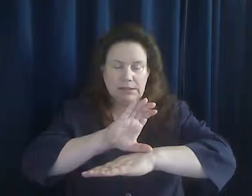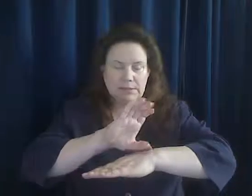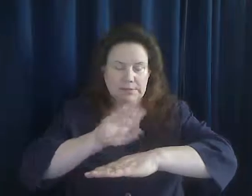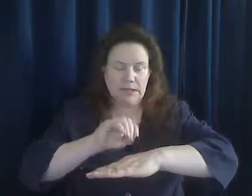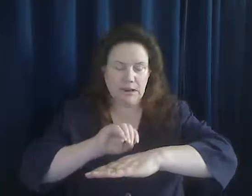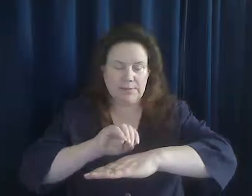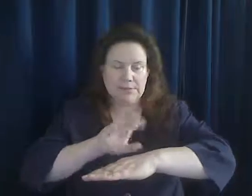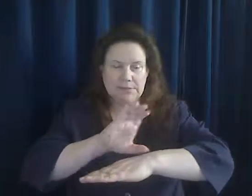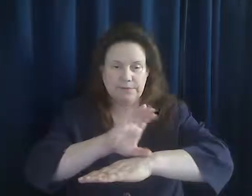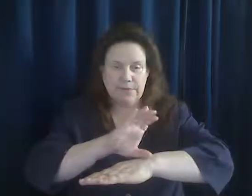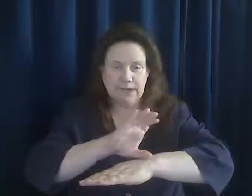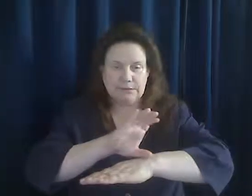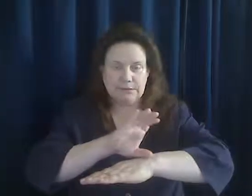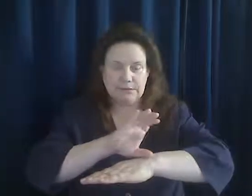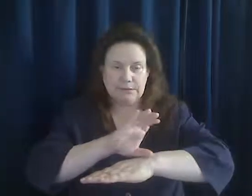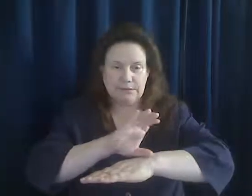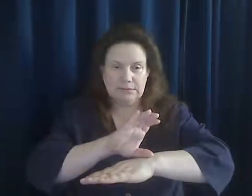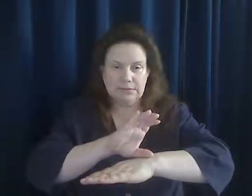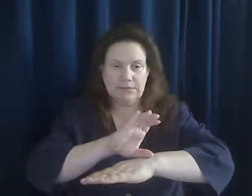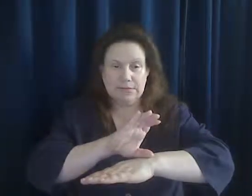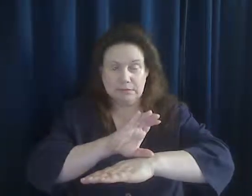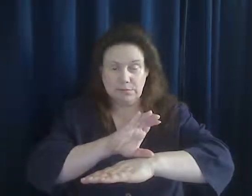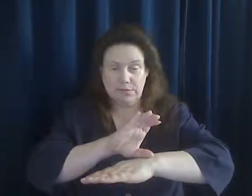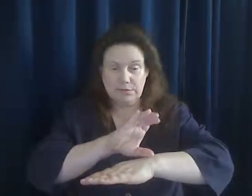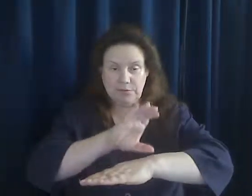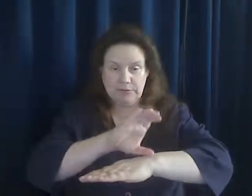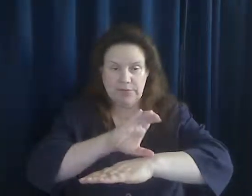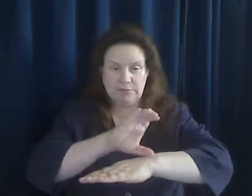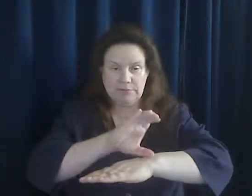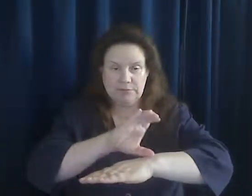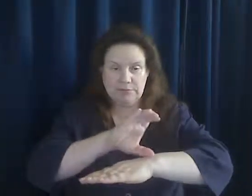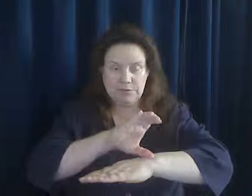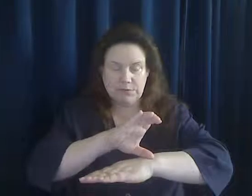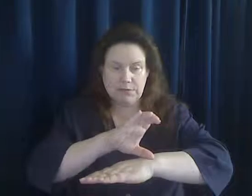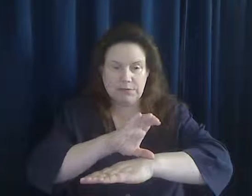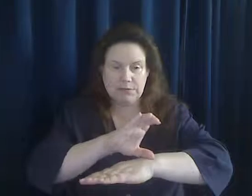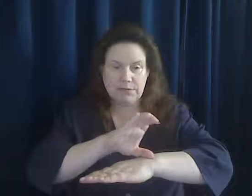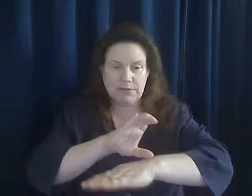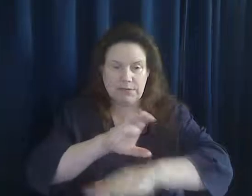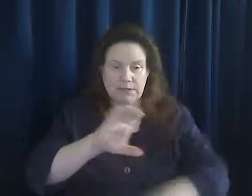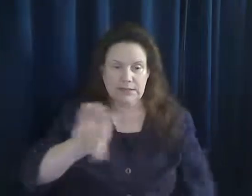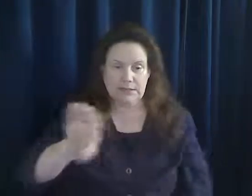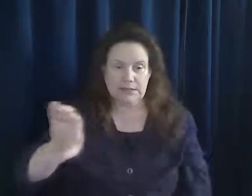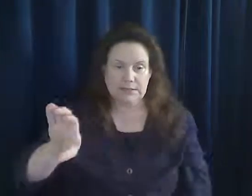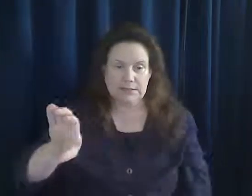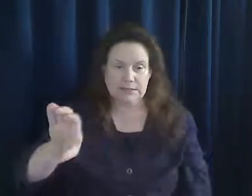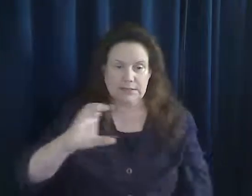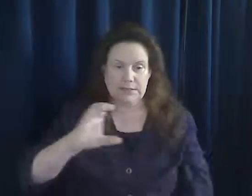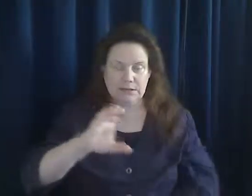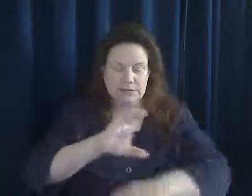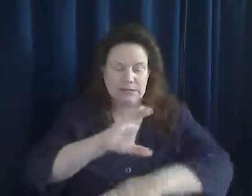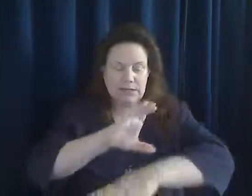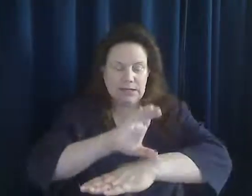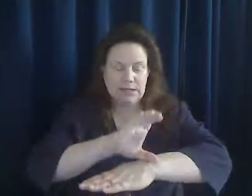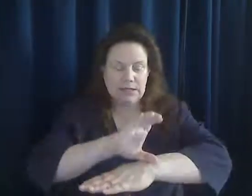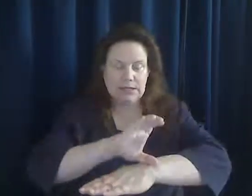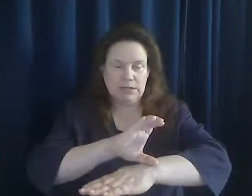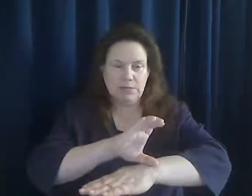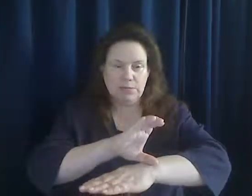Left arm is flat. This is assuming if you're right-handed. It's reversed if you're left-handed. This is the letter C, and it goes up on